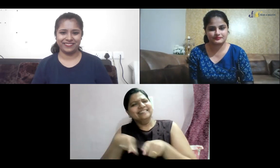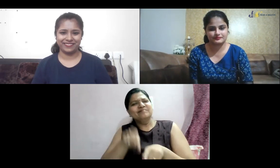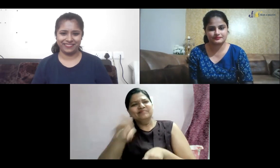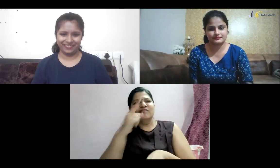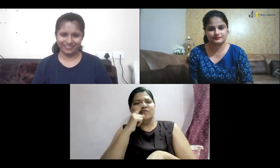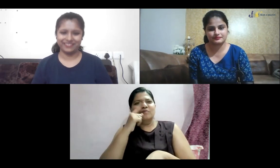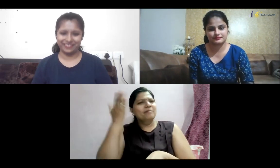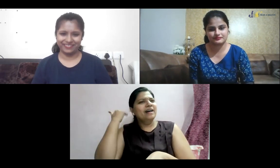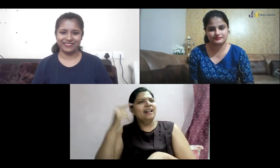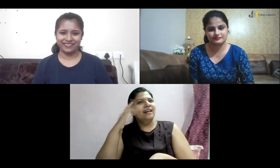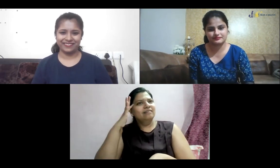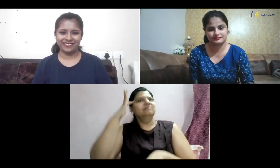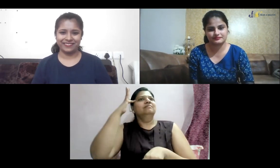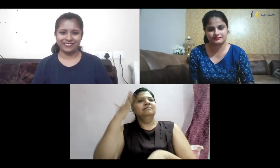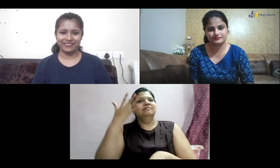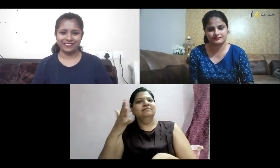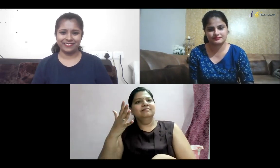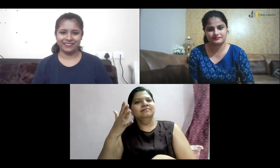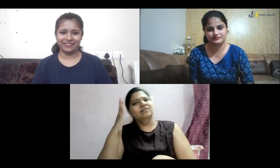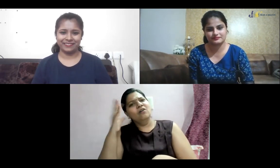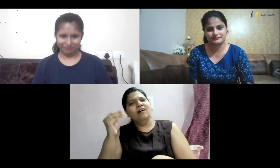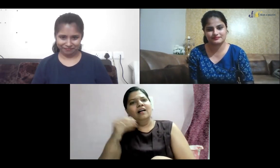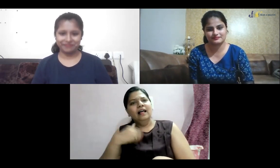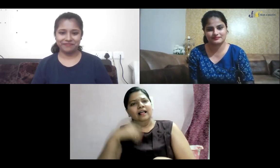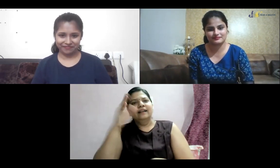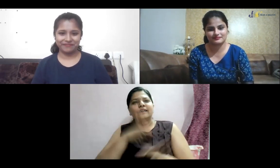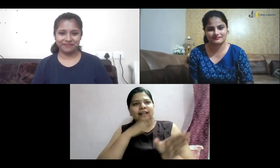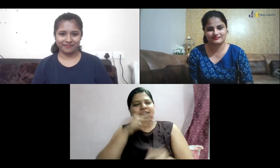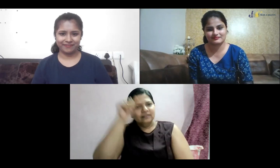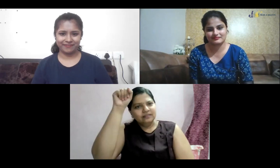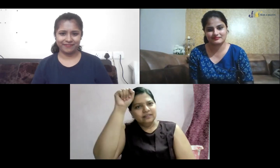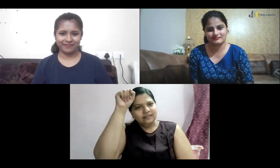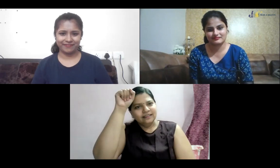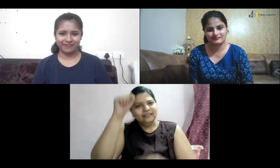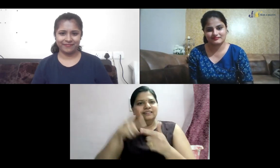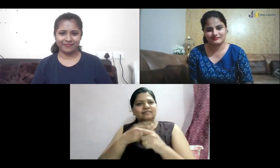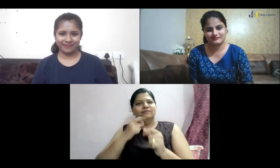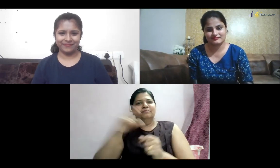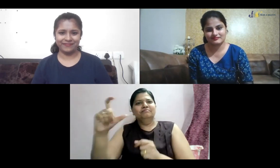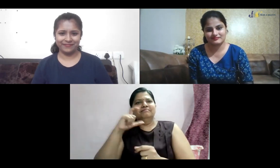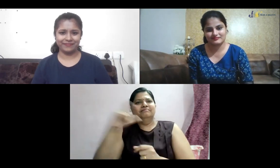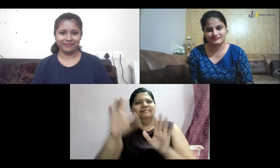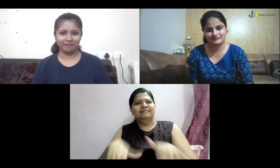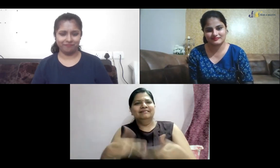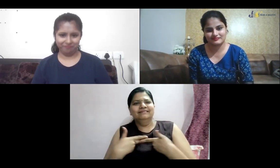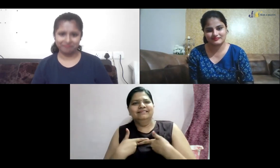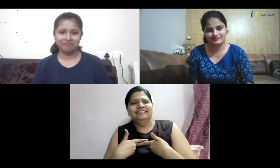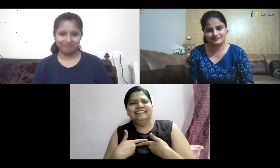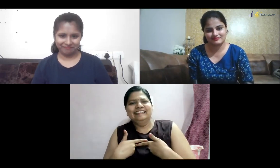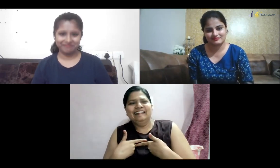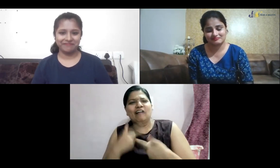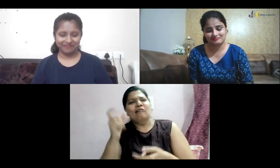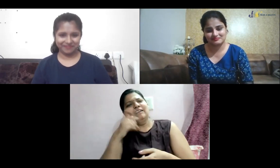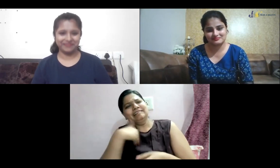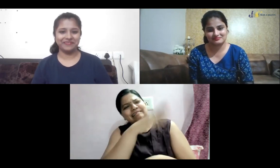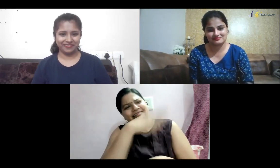the time. So I wasn't thinking that way, that yeah, we have the right to rest. So in train we are